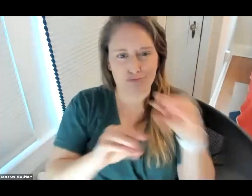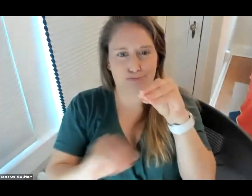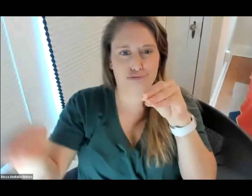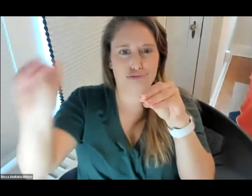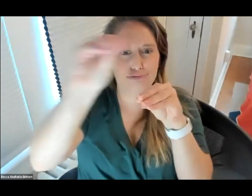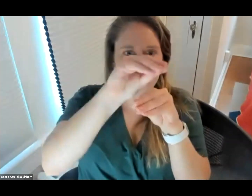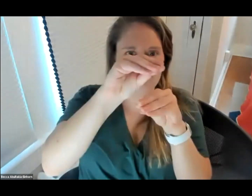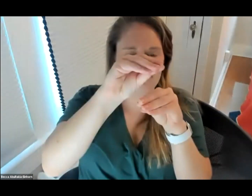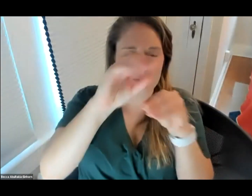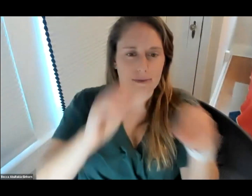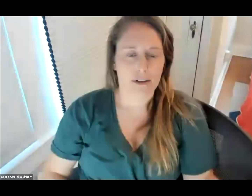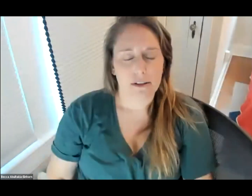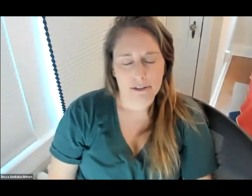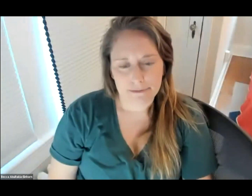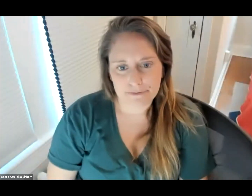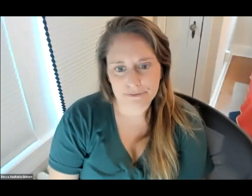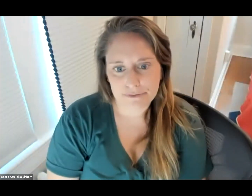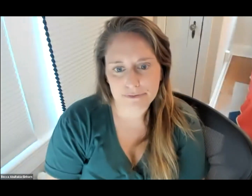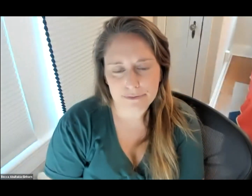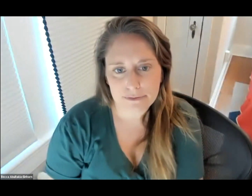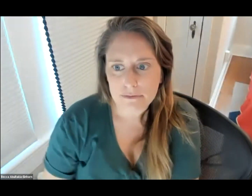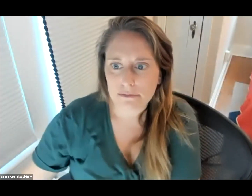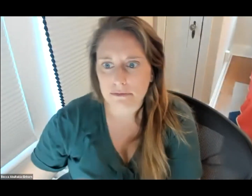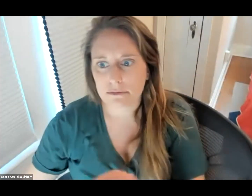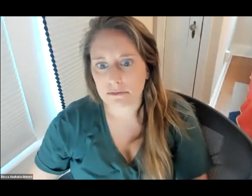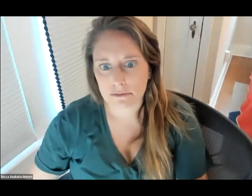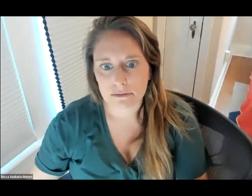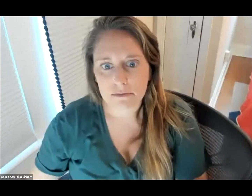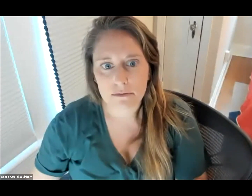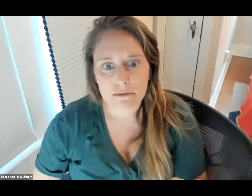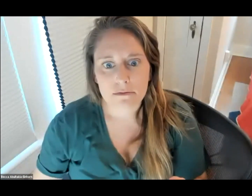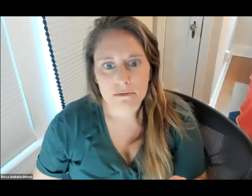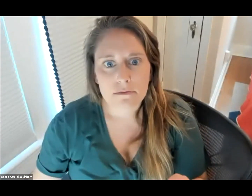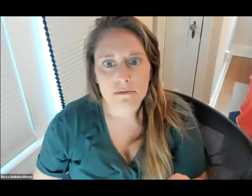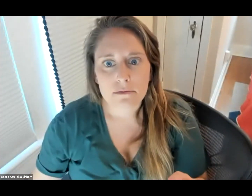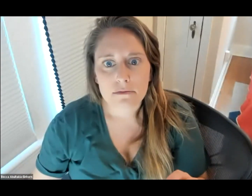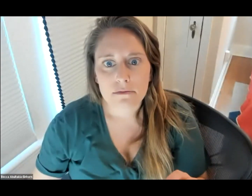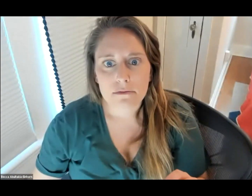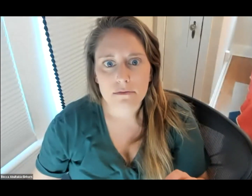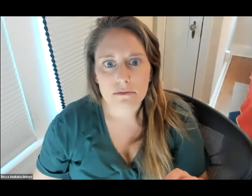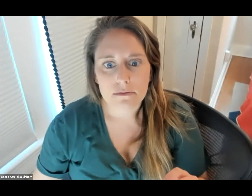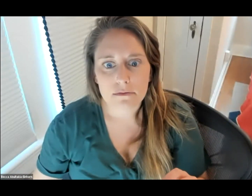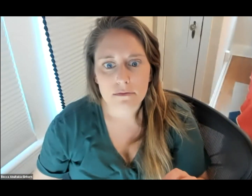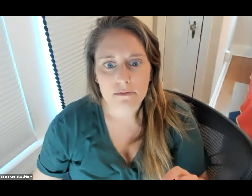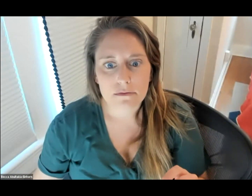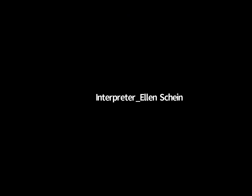then you'll be prioritized. Your resume will go to the top of their list.